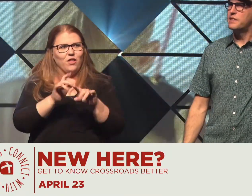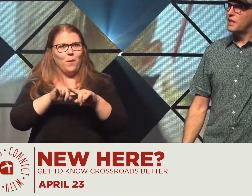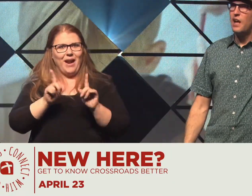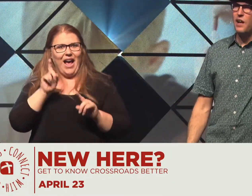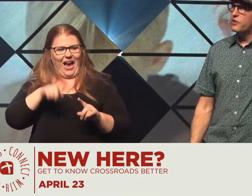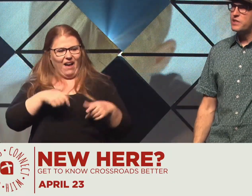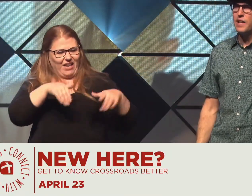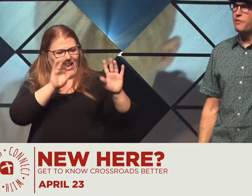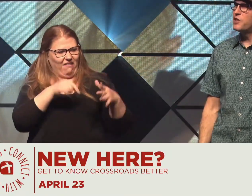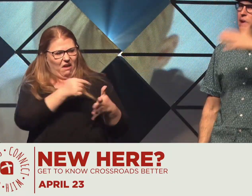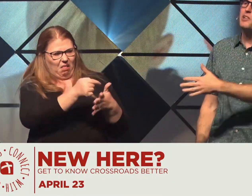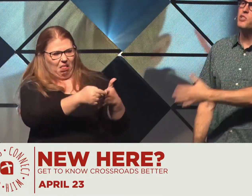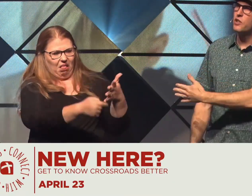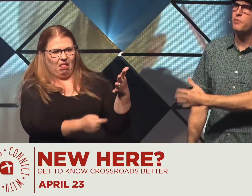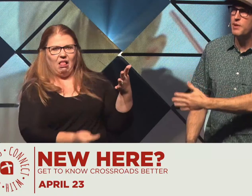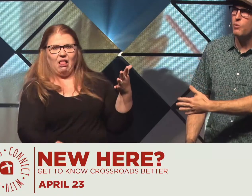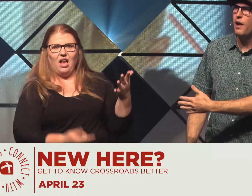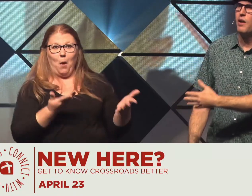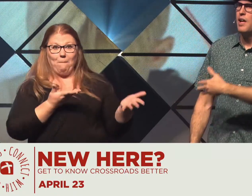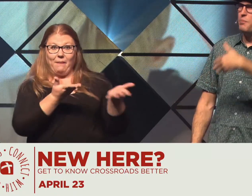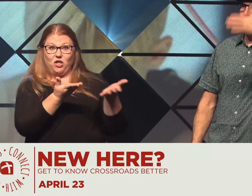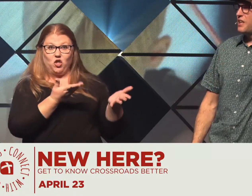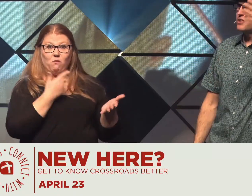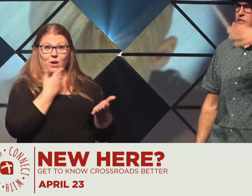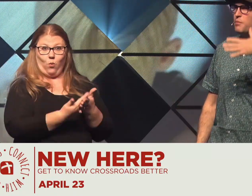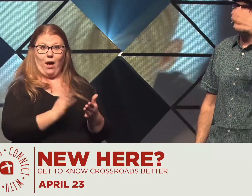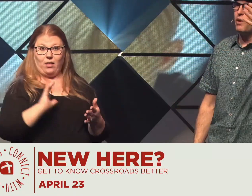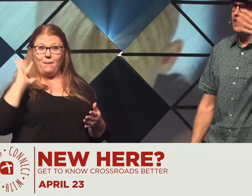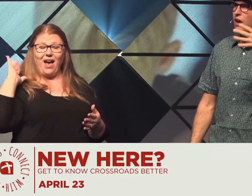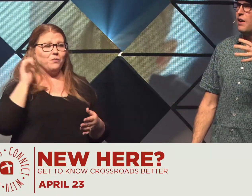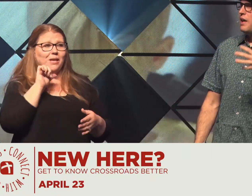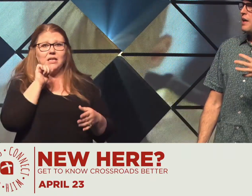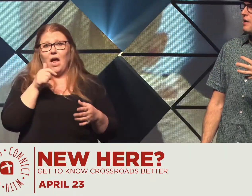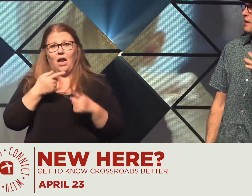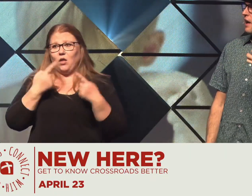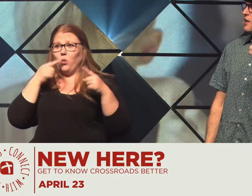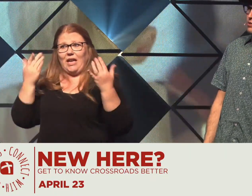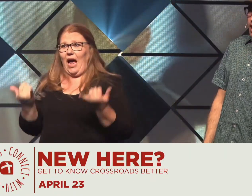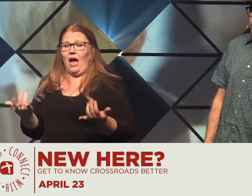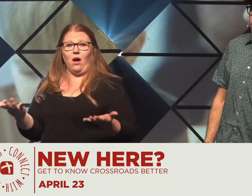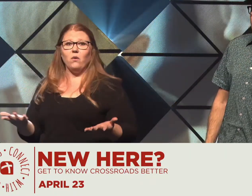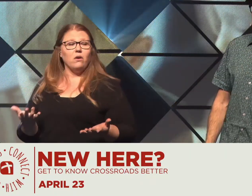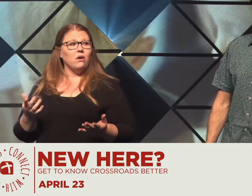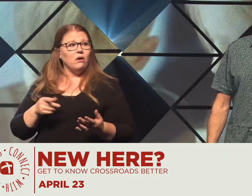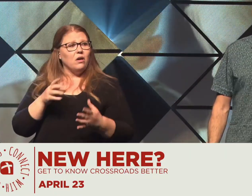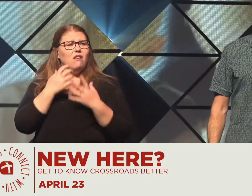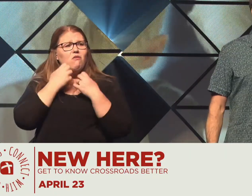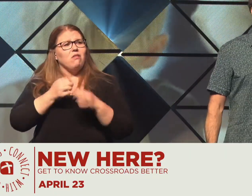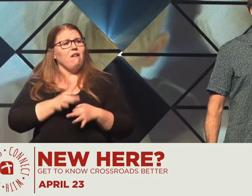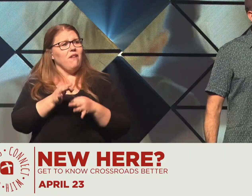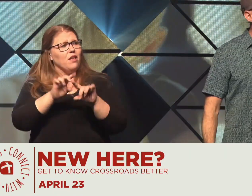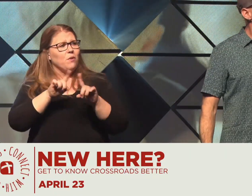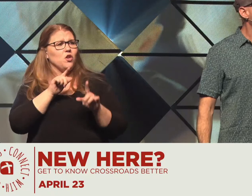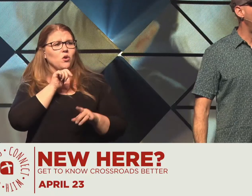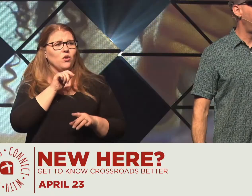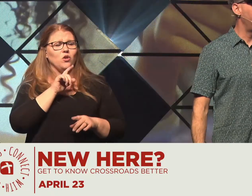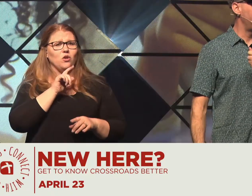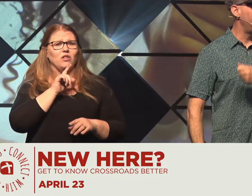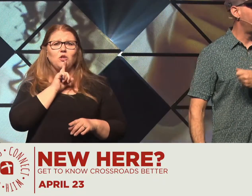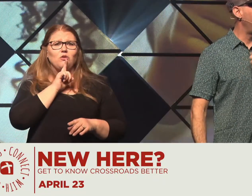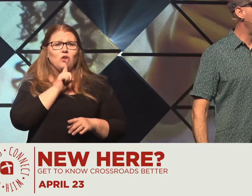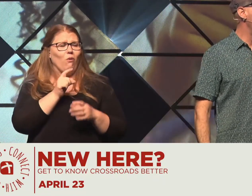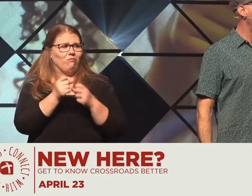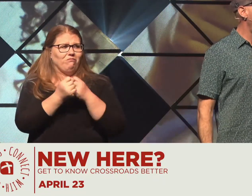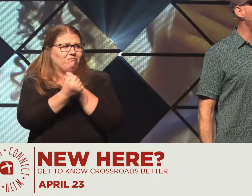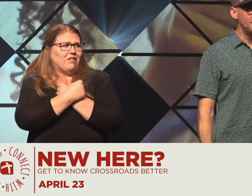on all this other stuff that maybe served me well, but it's not serving me well now. And you love faith, but you really don't love the faith as